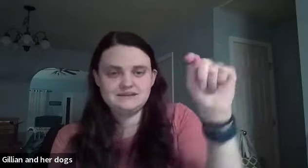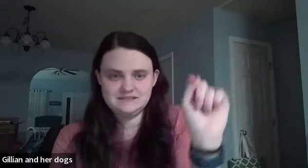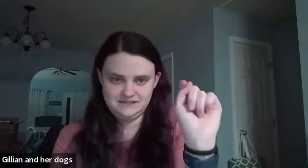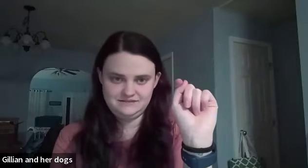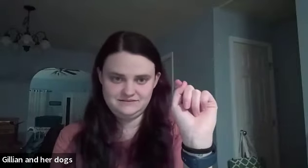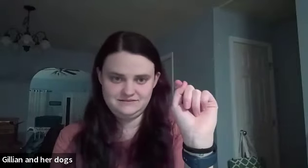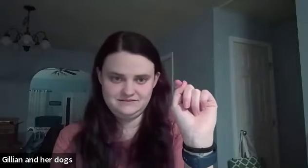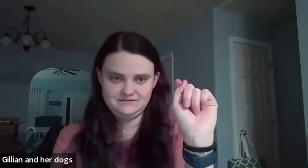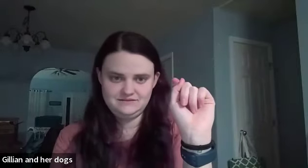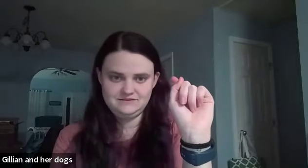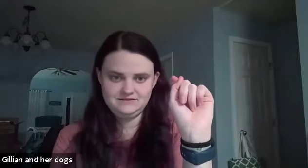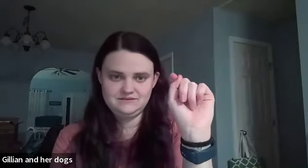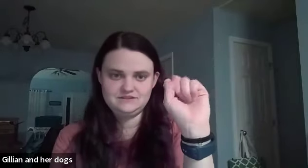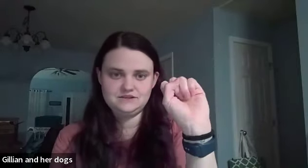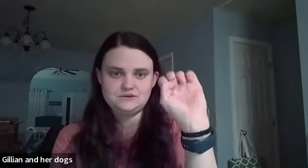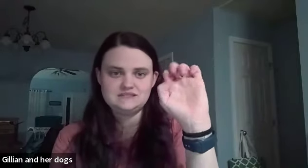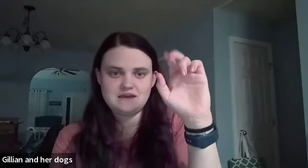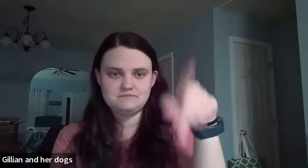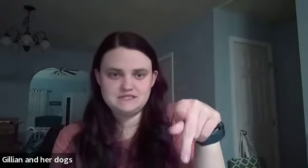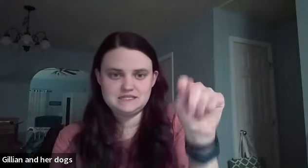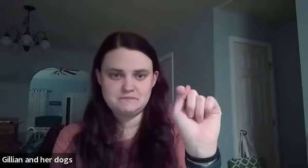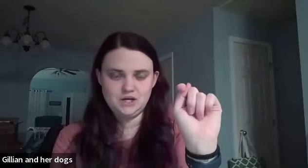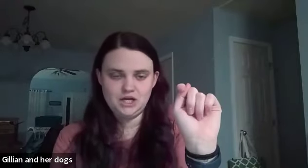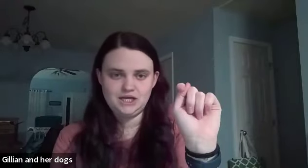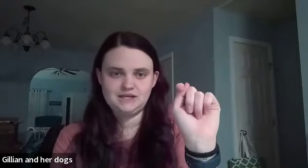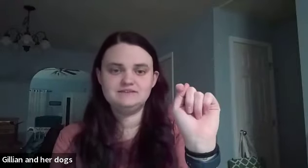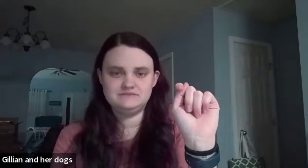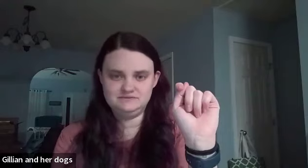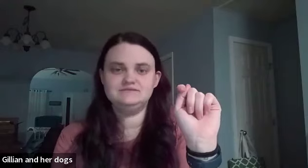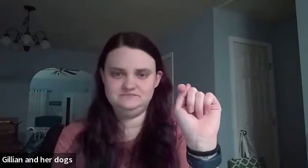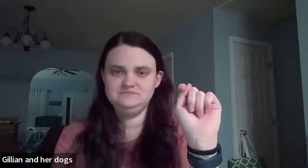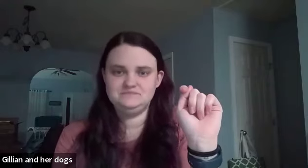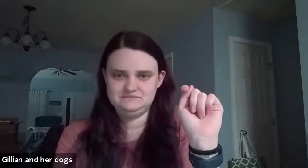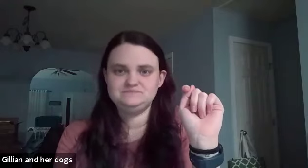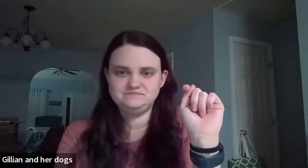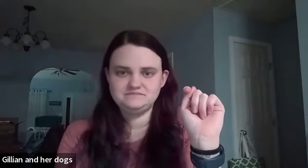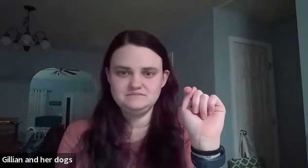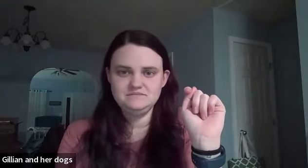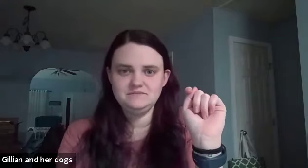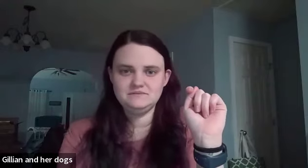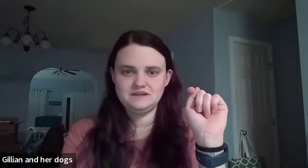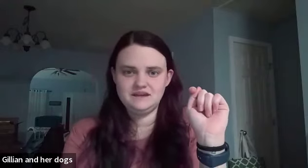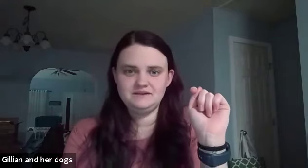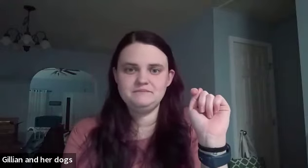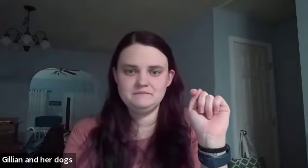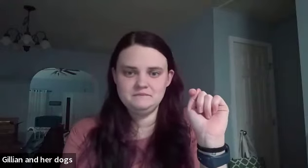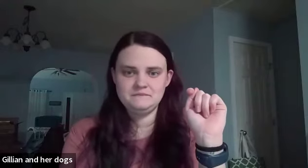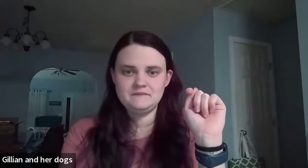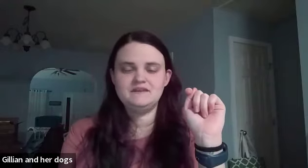SEPT. So September. Mm-hmm. Okay.